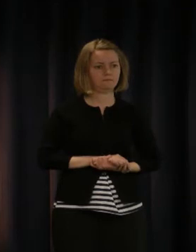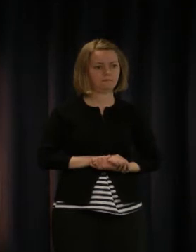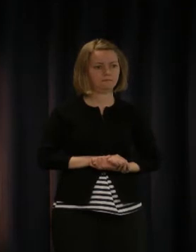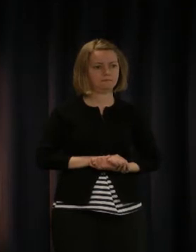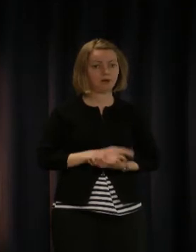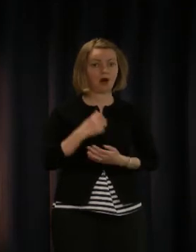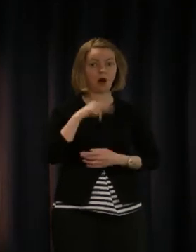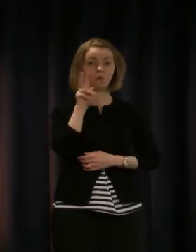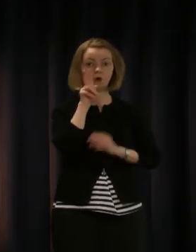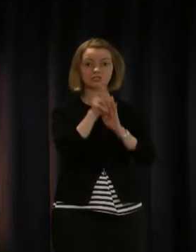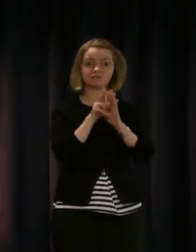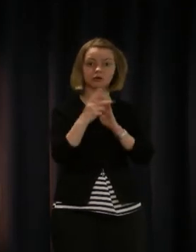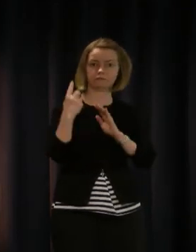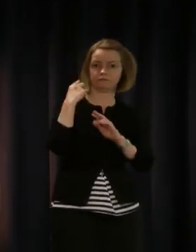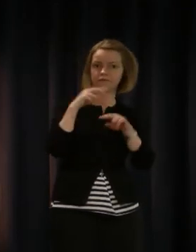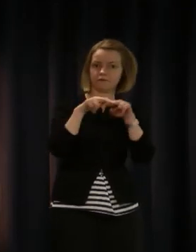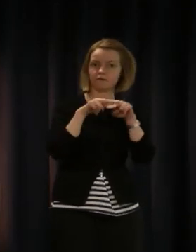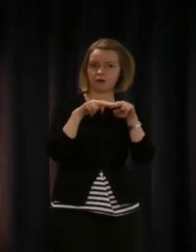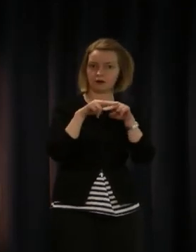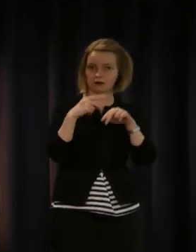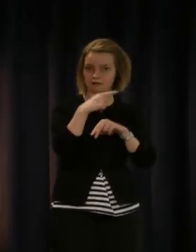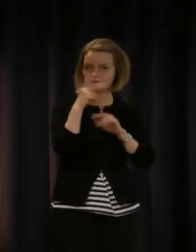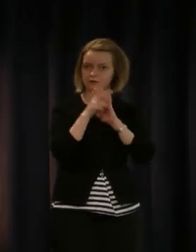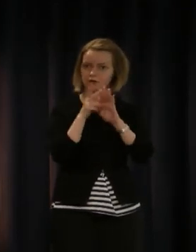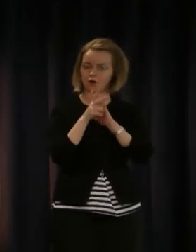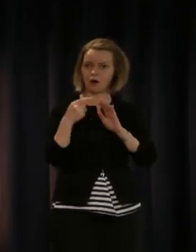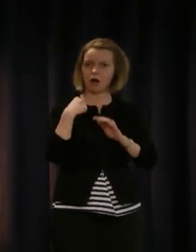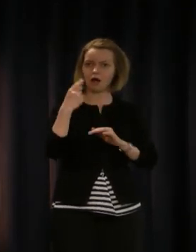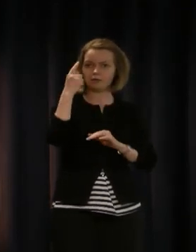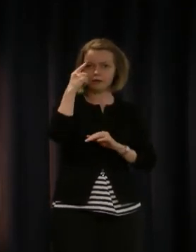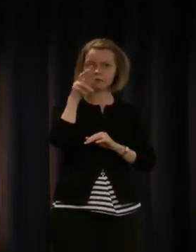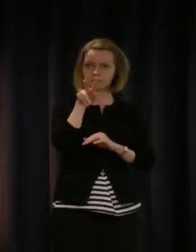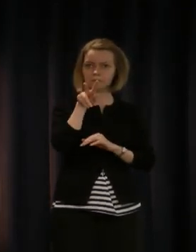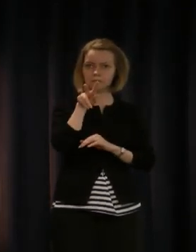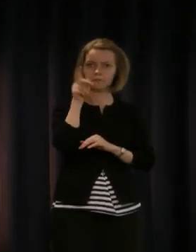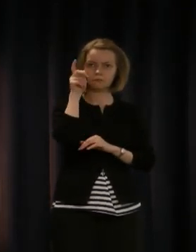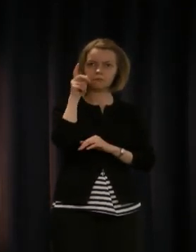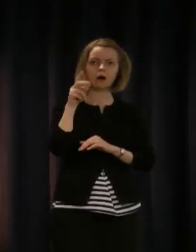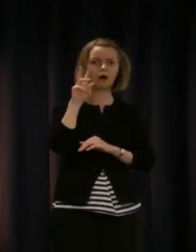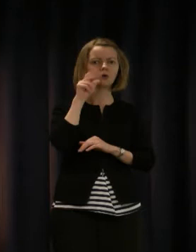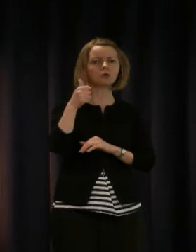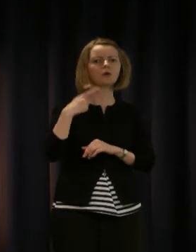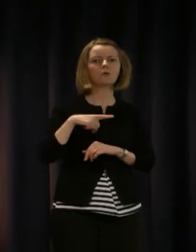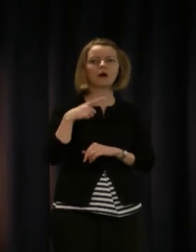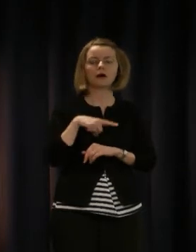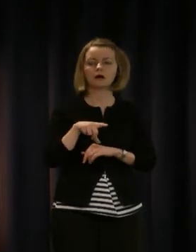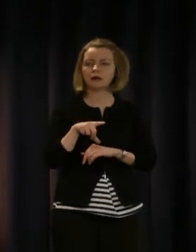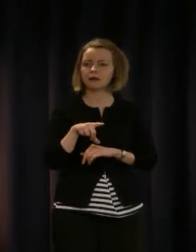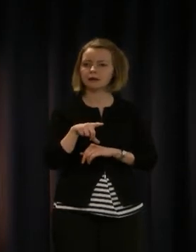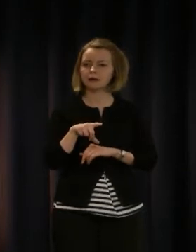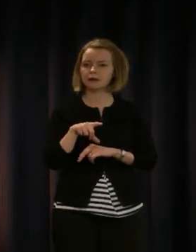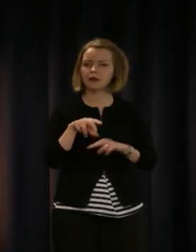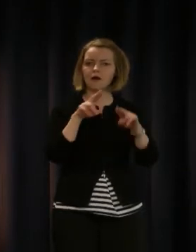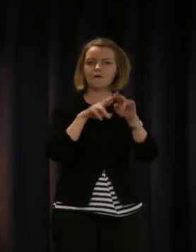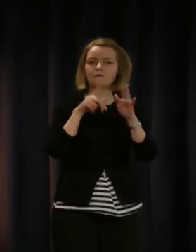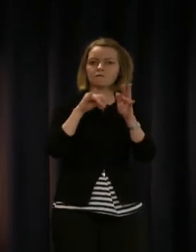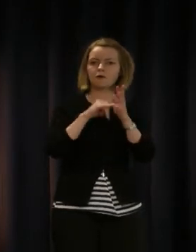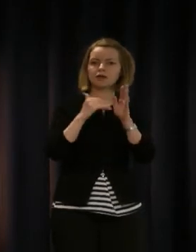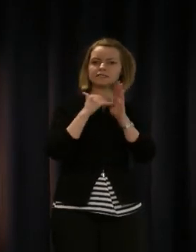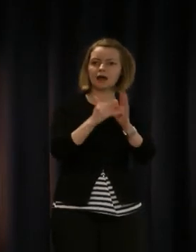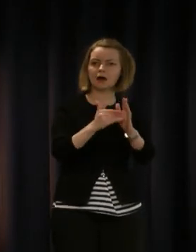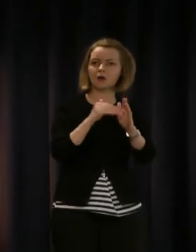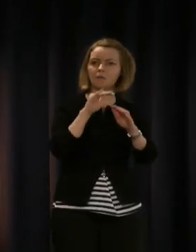When I saw the video on Friday, I think it's also good because while FOS can help on